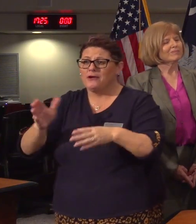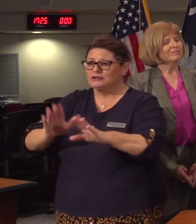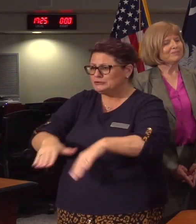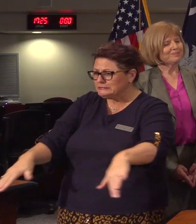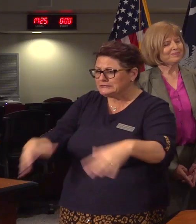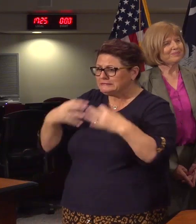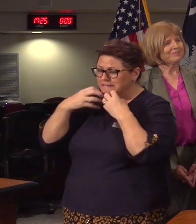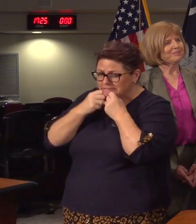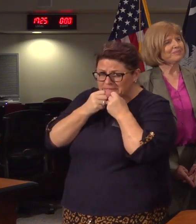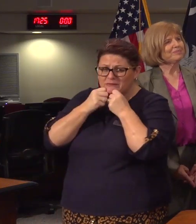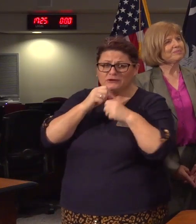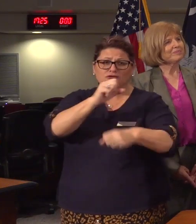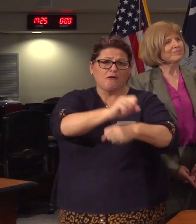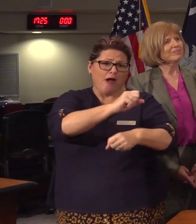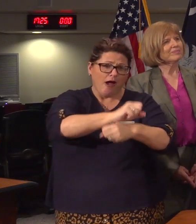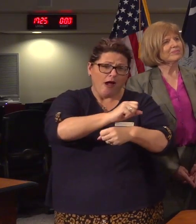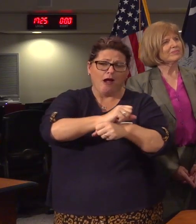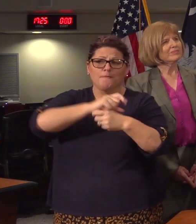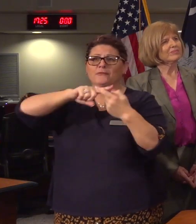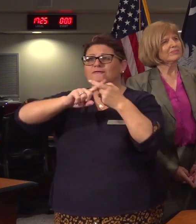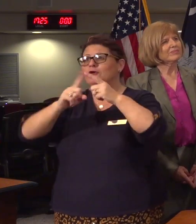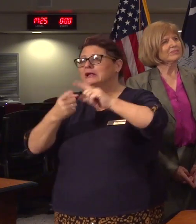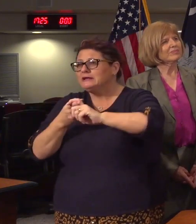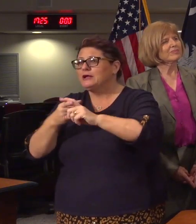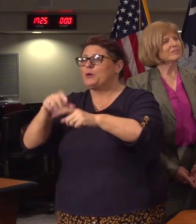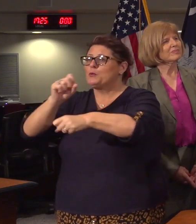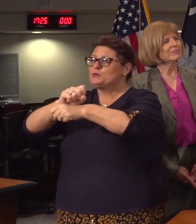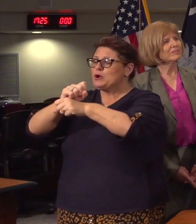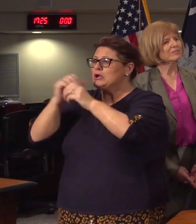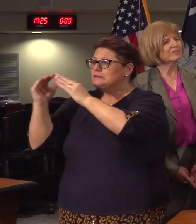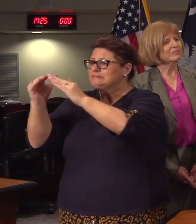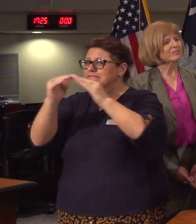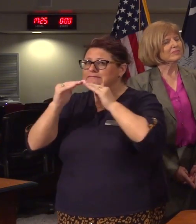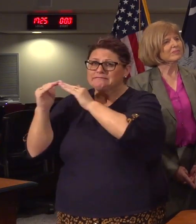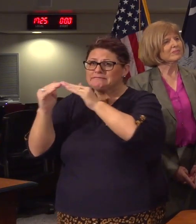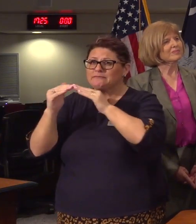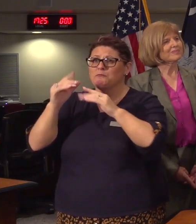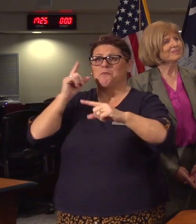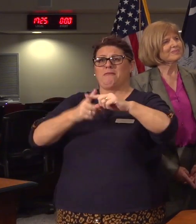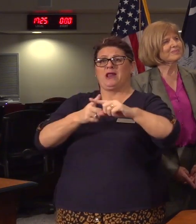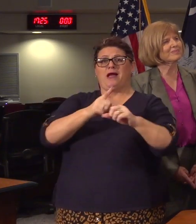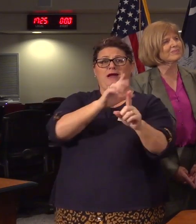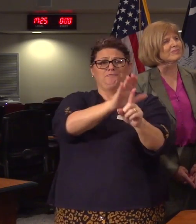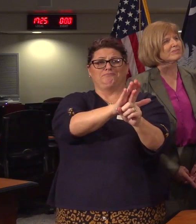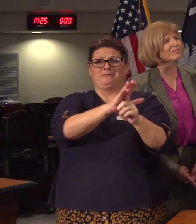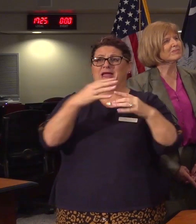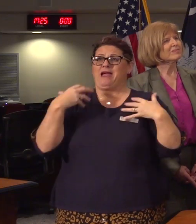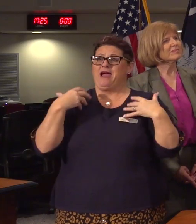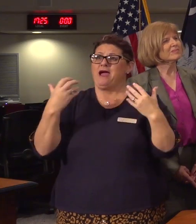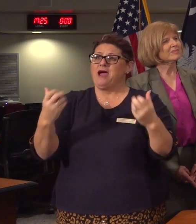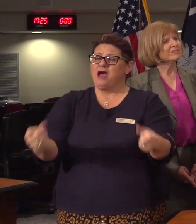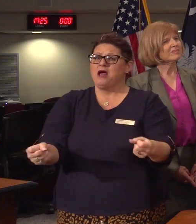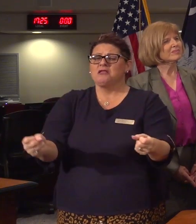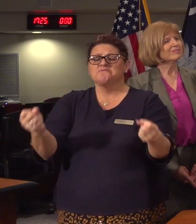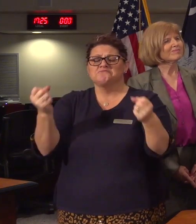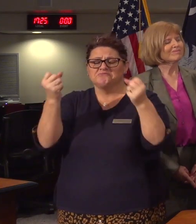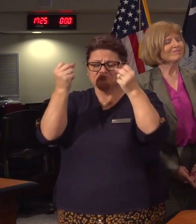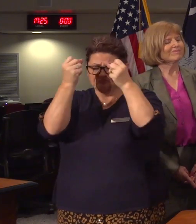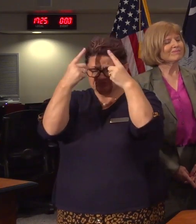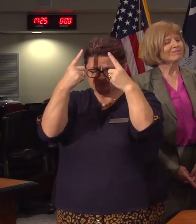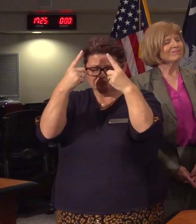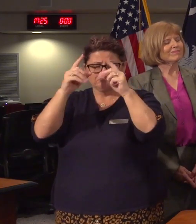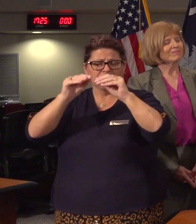children, their jobs, friends, and co-workers, and they're worried about their own health. That is entirely